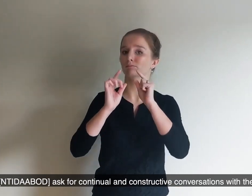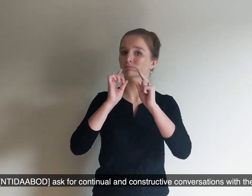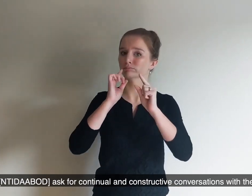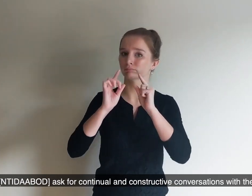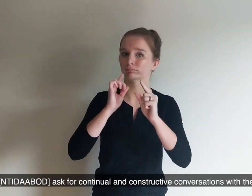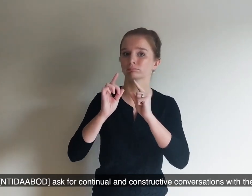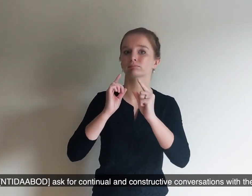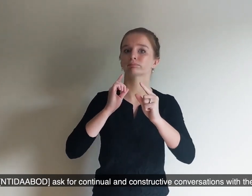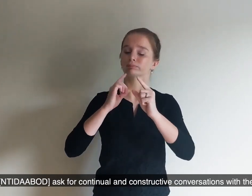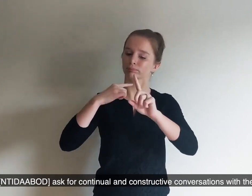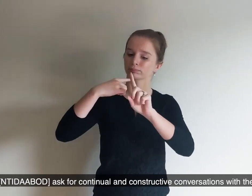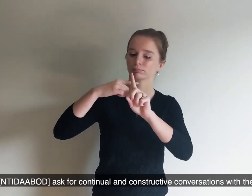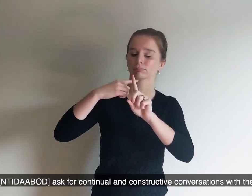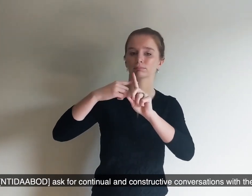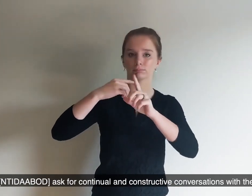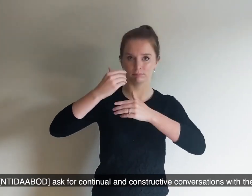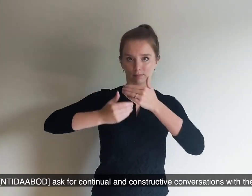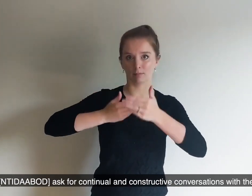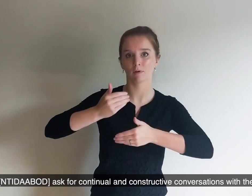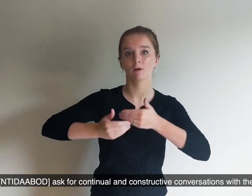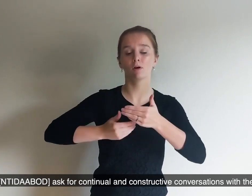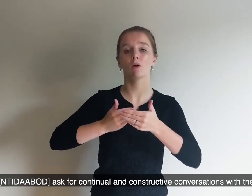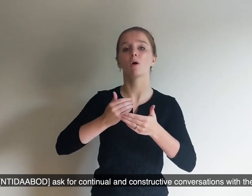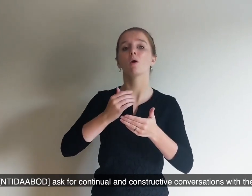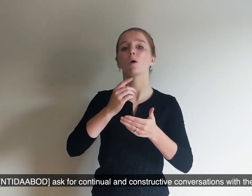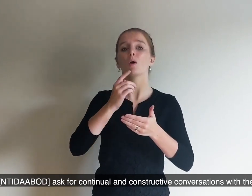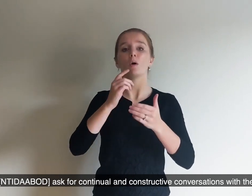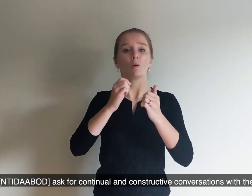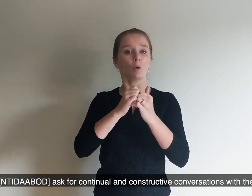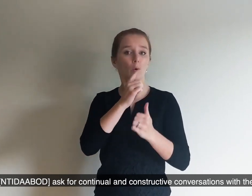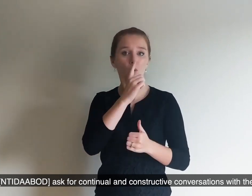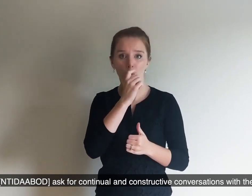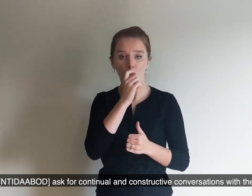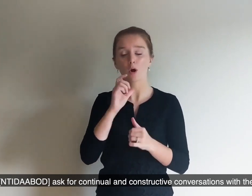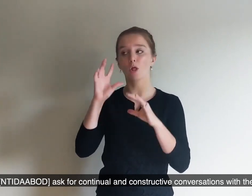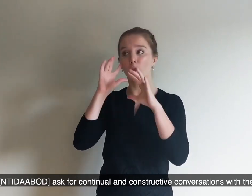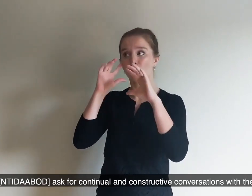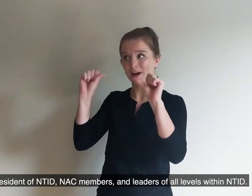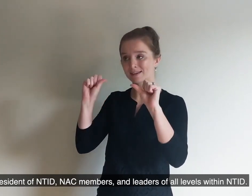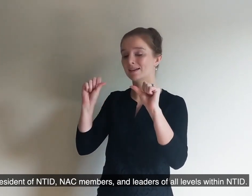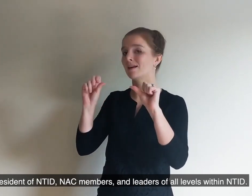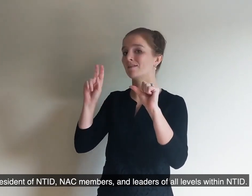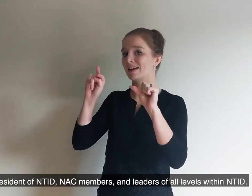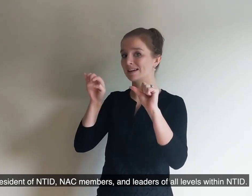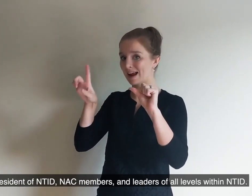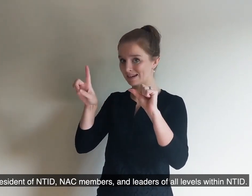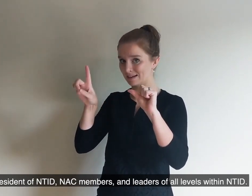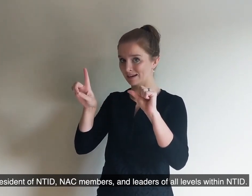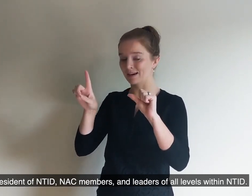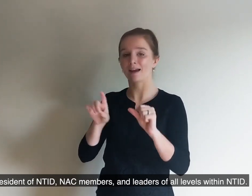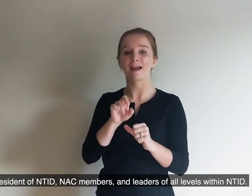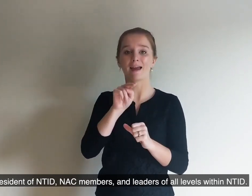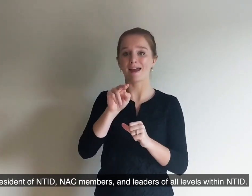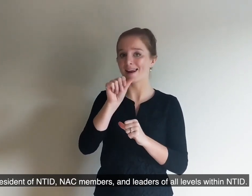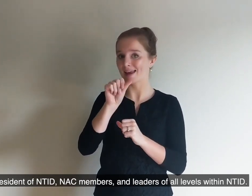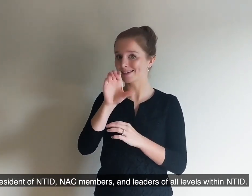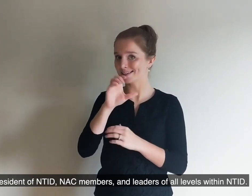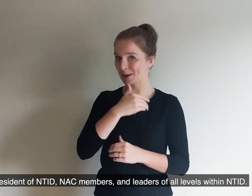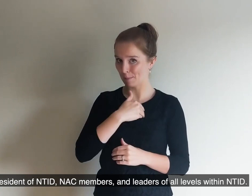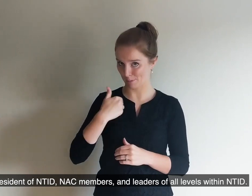for continual and constructive conversations with the president of NTID, NAC members, and leaders of all